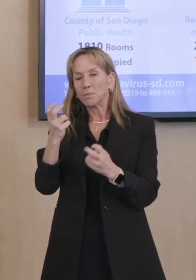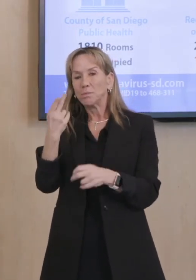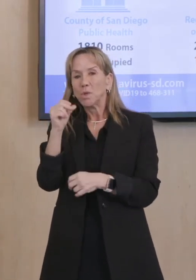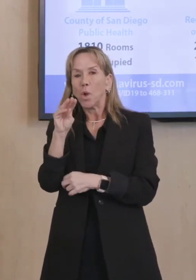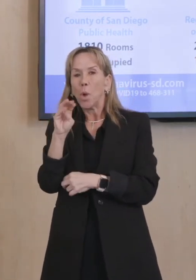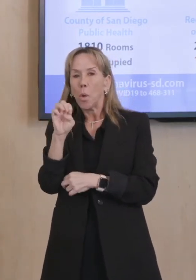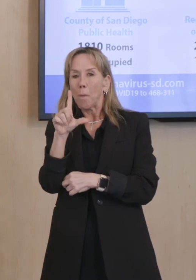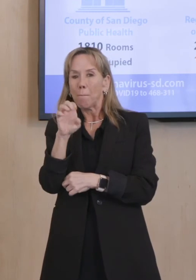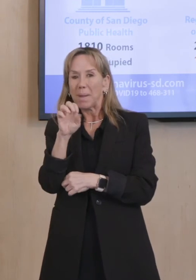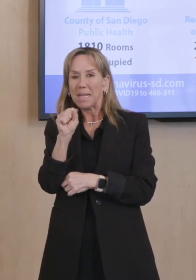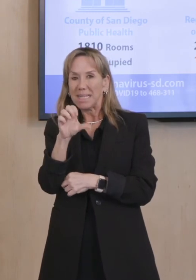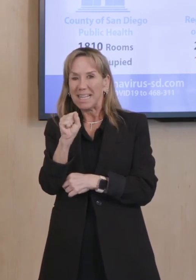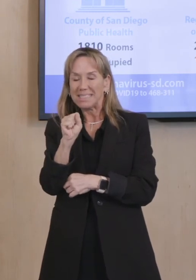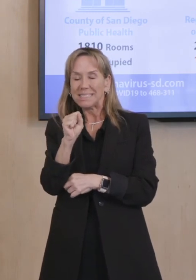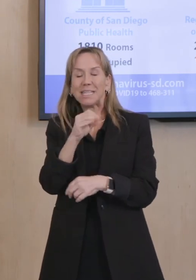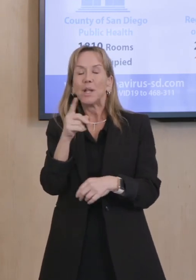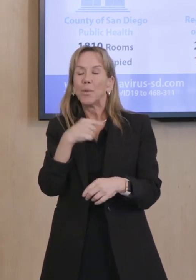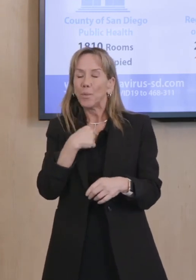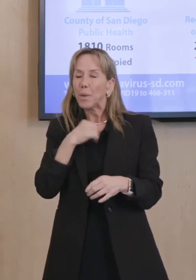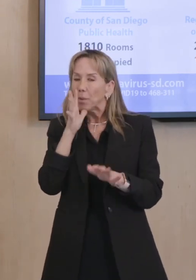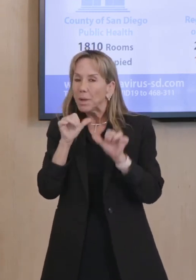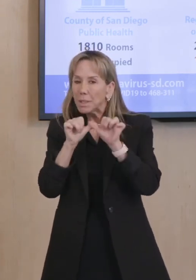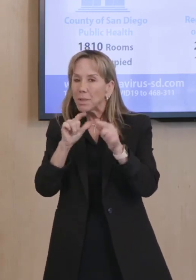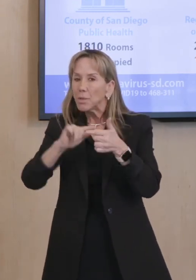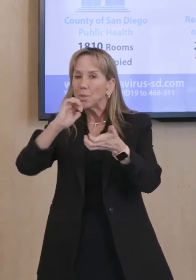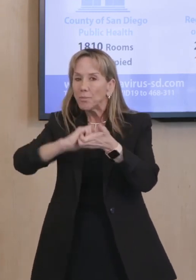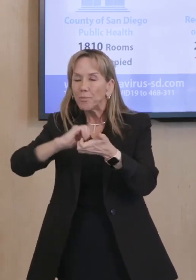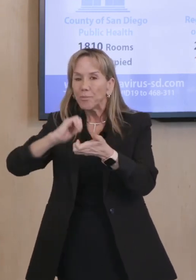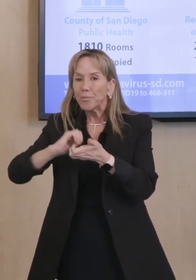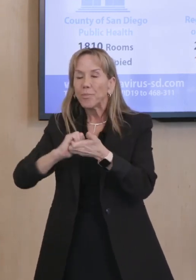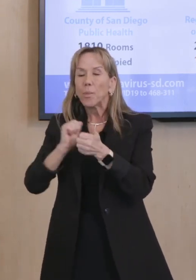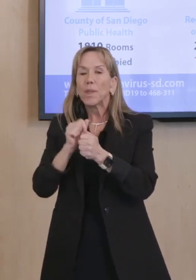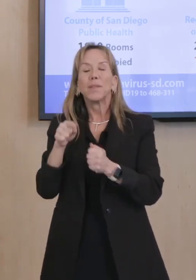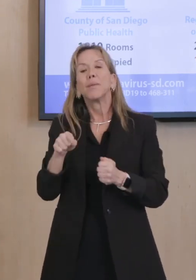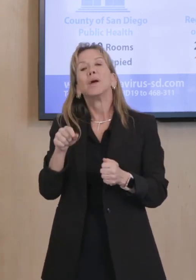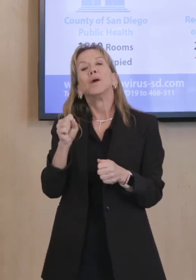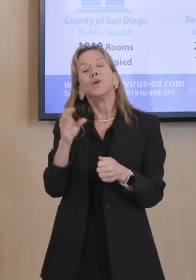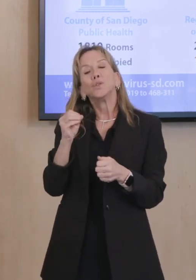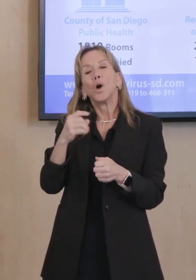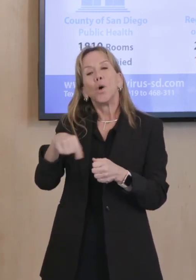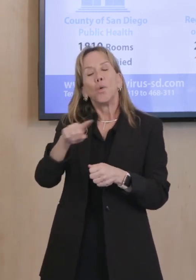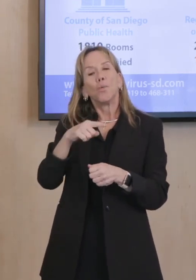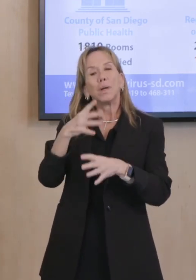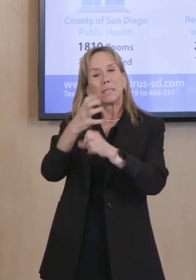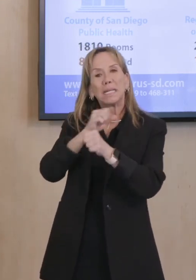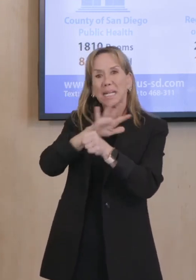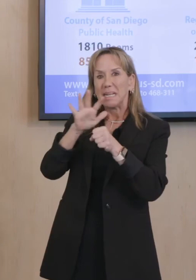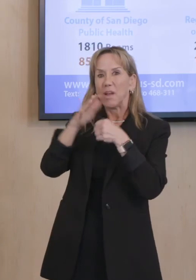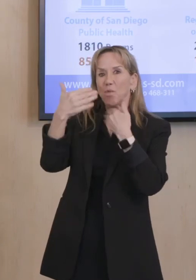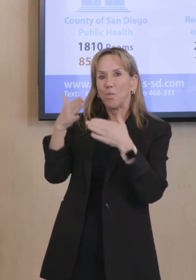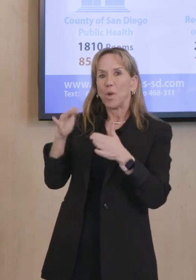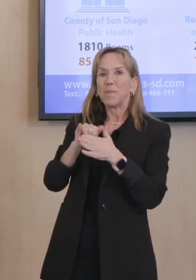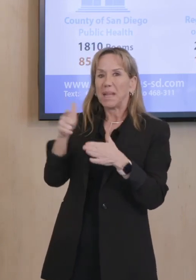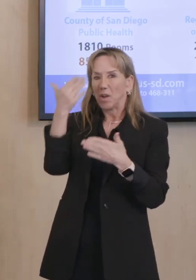to work collaboratively with them to make sure that we get them the rooms that they believe that they can fill.